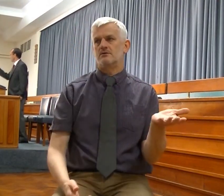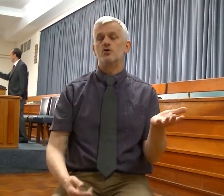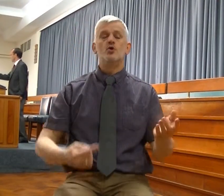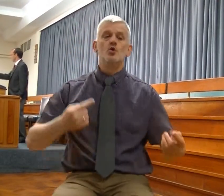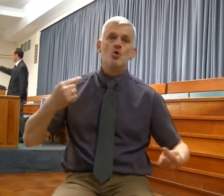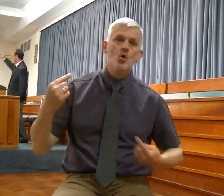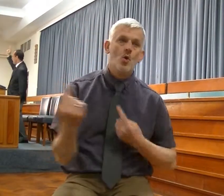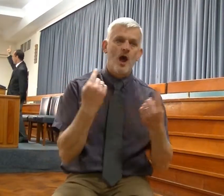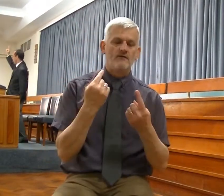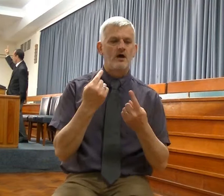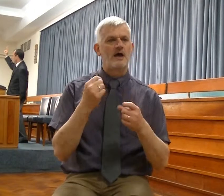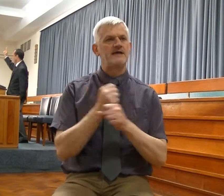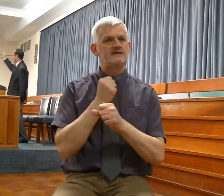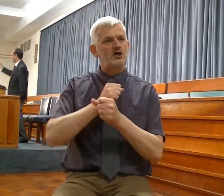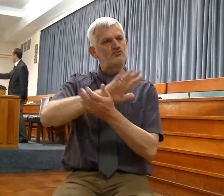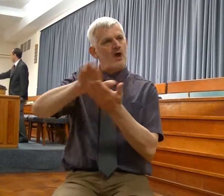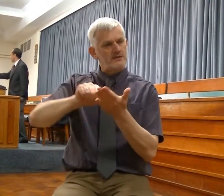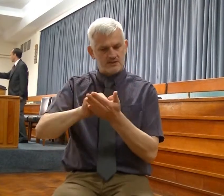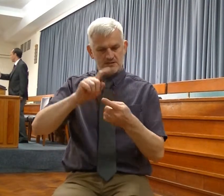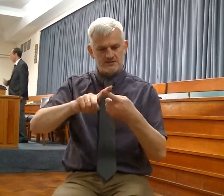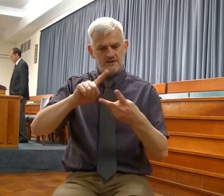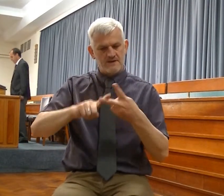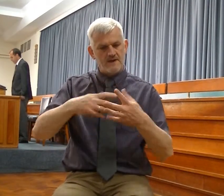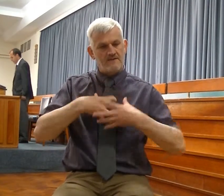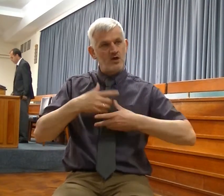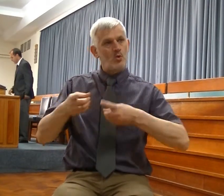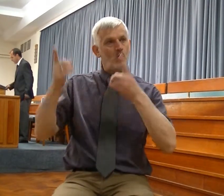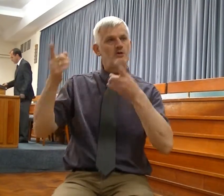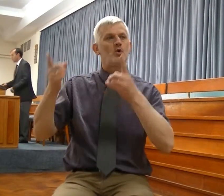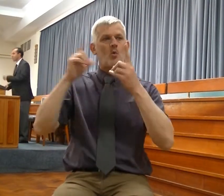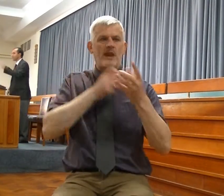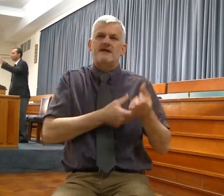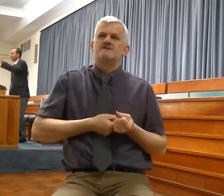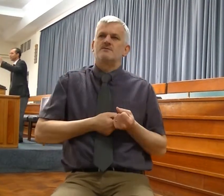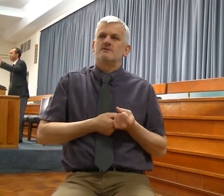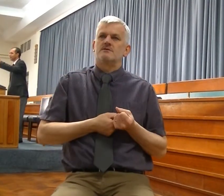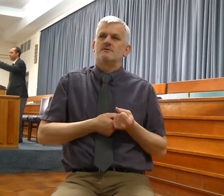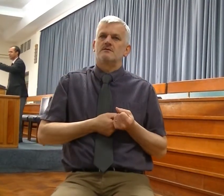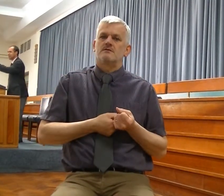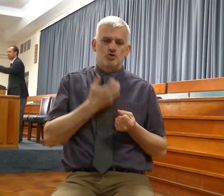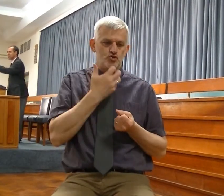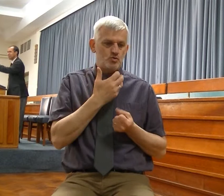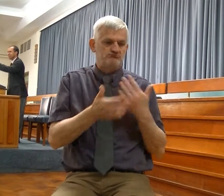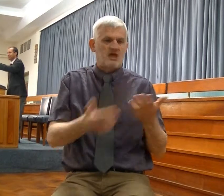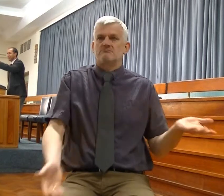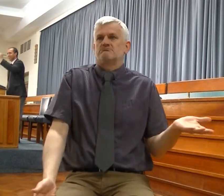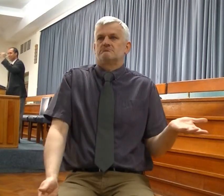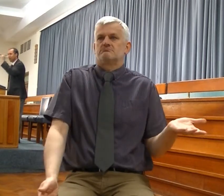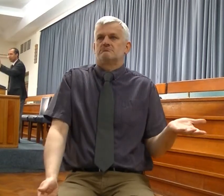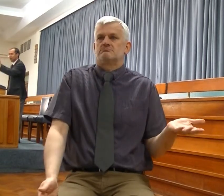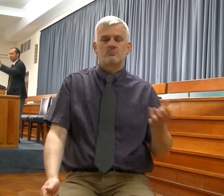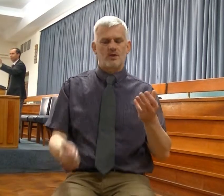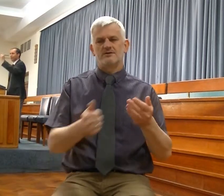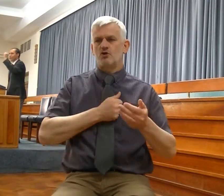everyone who worketh righteousness and fear him shall be accepted by God. There is the third thing. I must